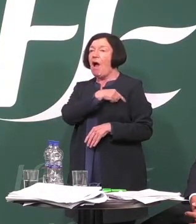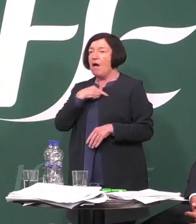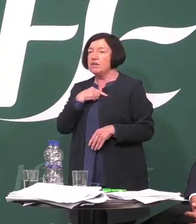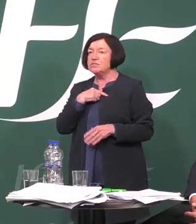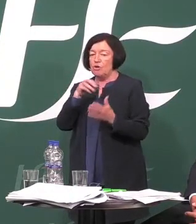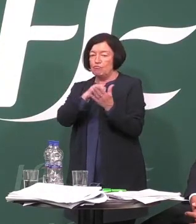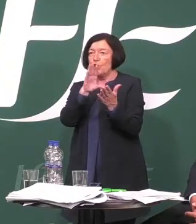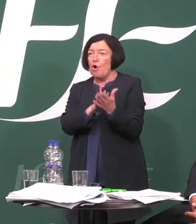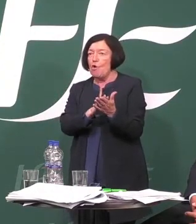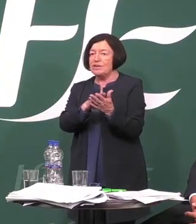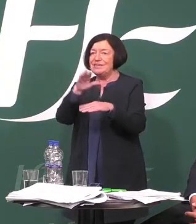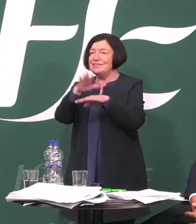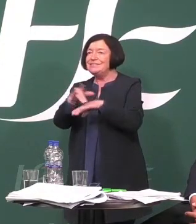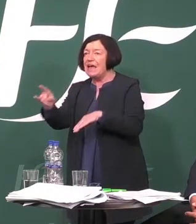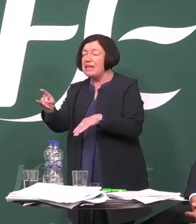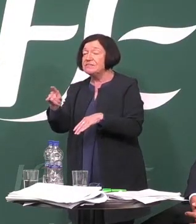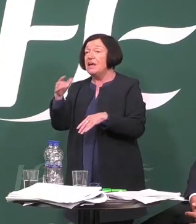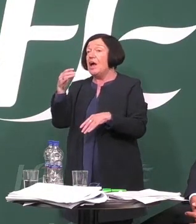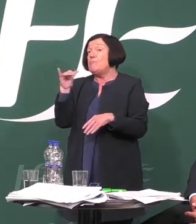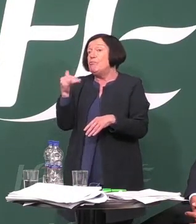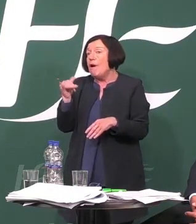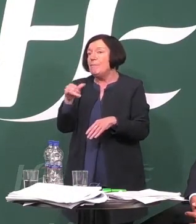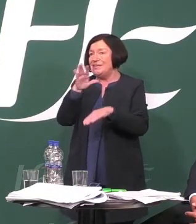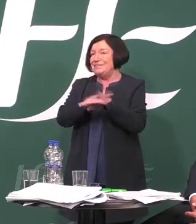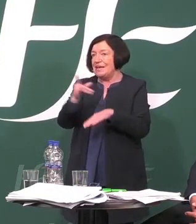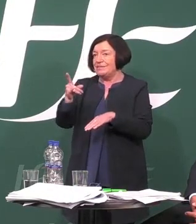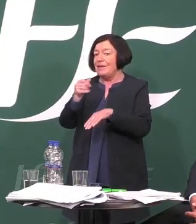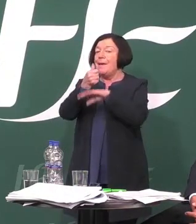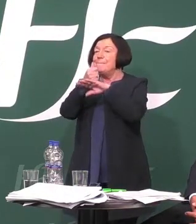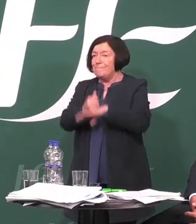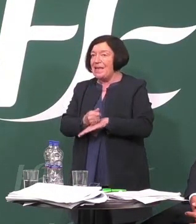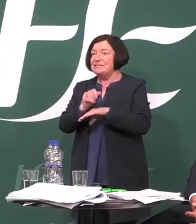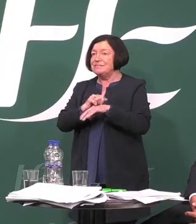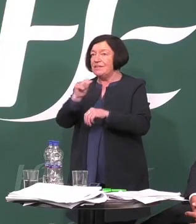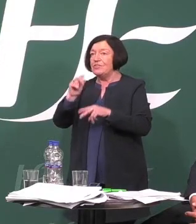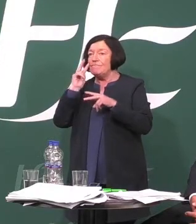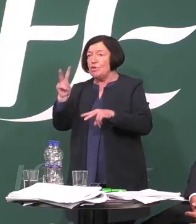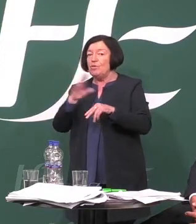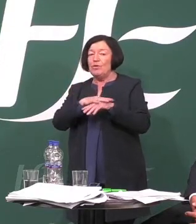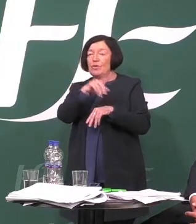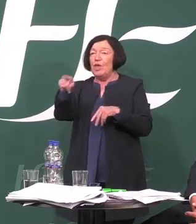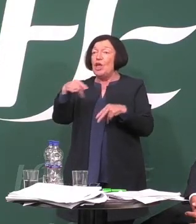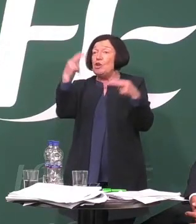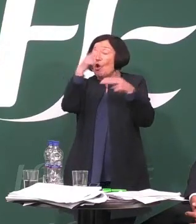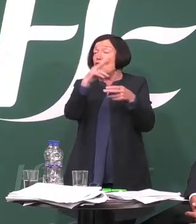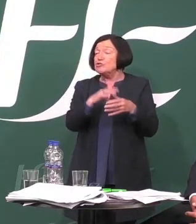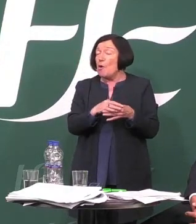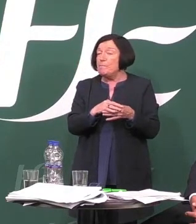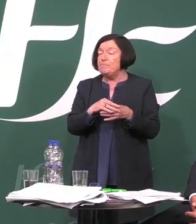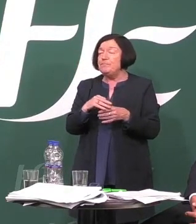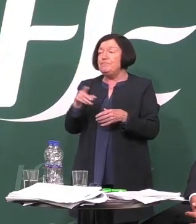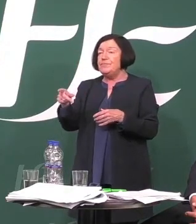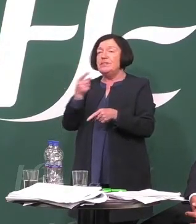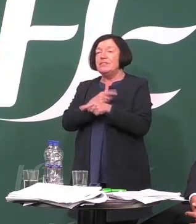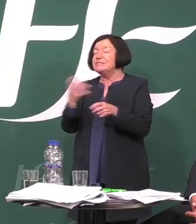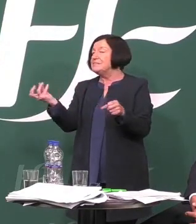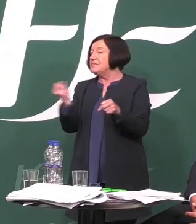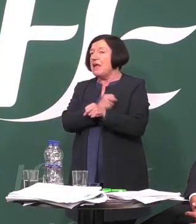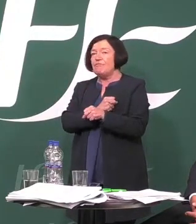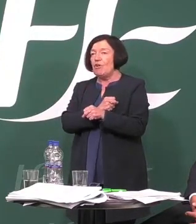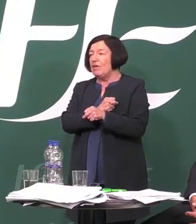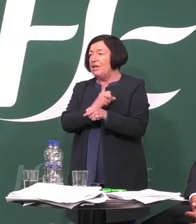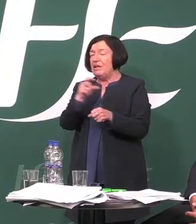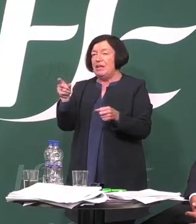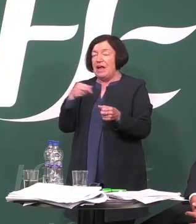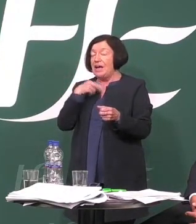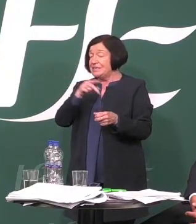recording certain deaths and probable deaths based on the opinion of people, for example, in nursing homes and otherwise. So there's never been any sense,